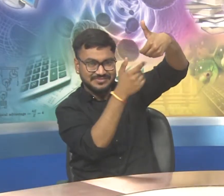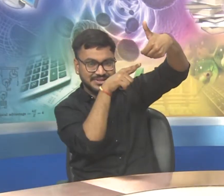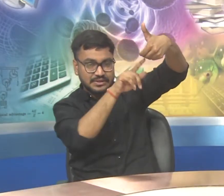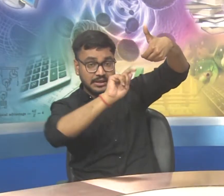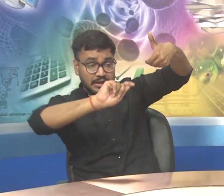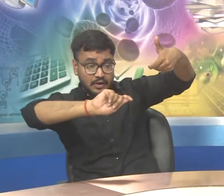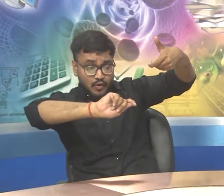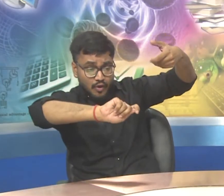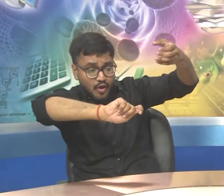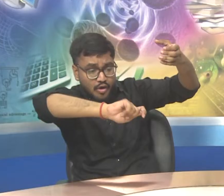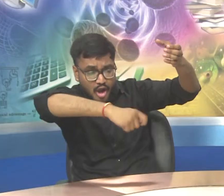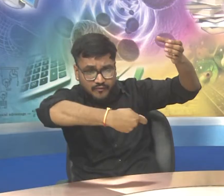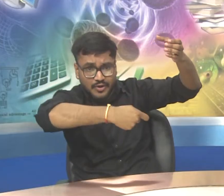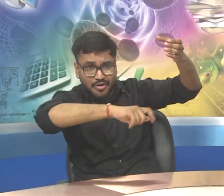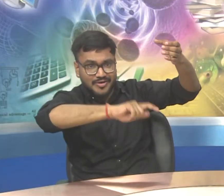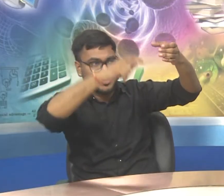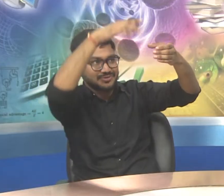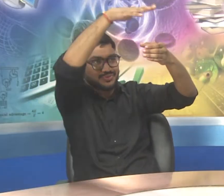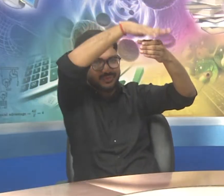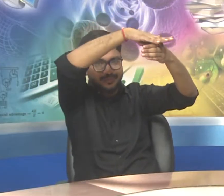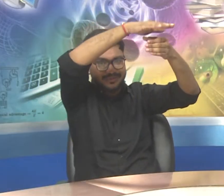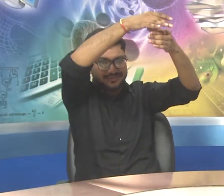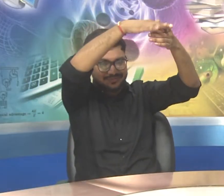When the layers are clearly visible,